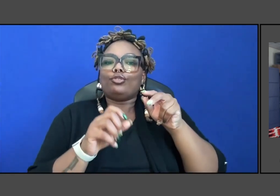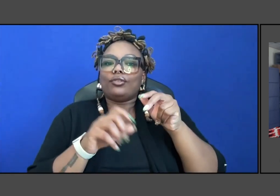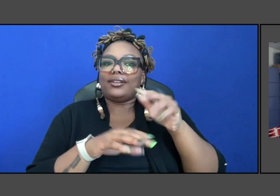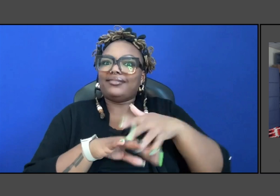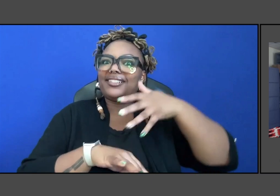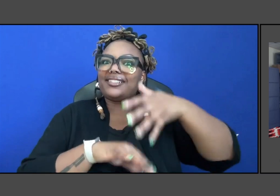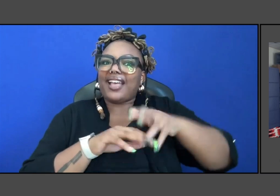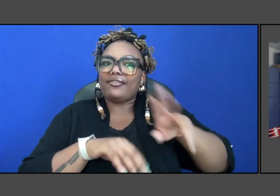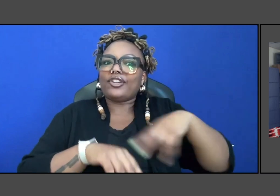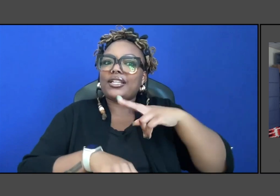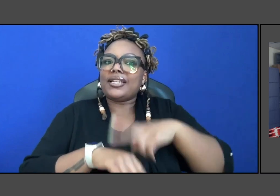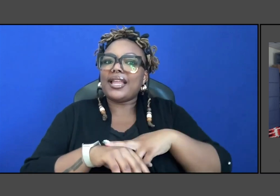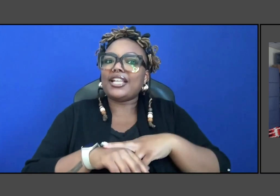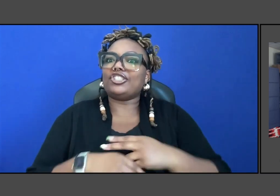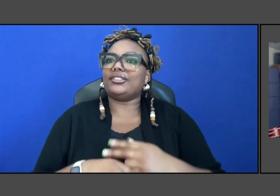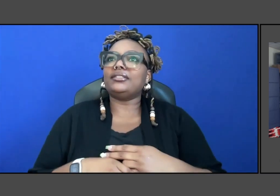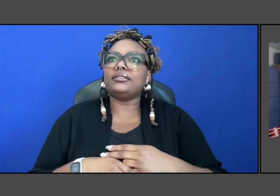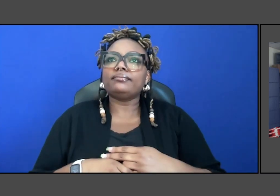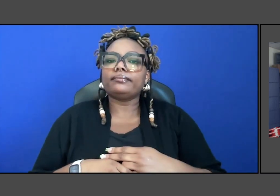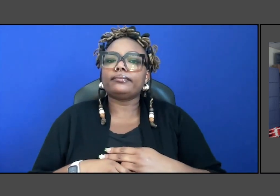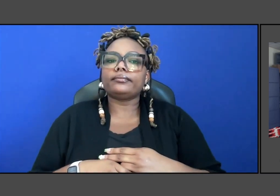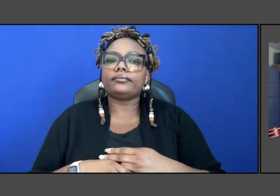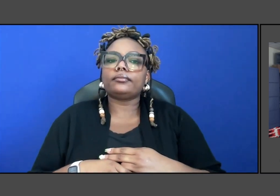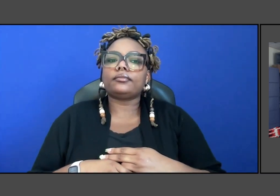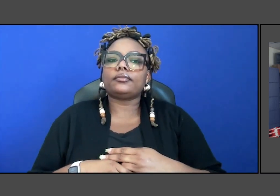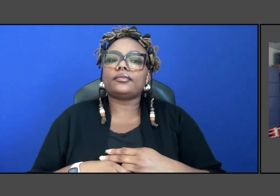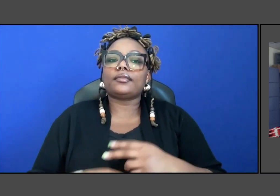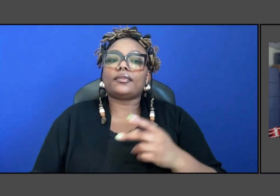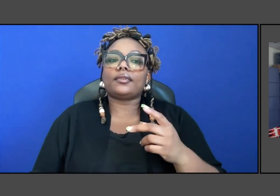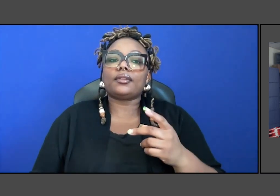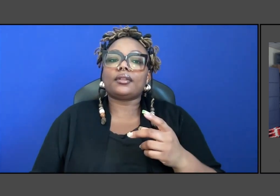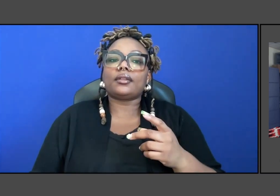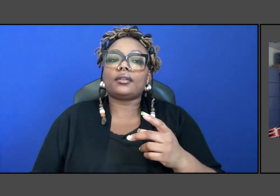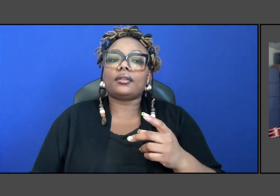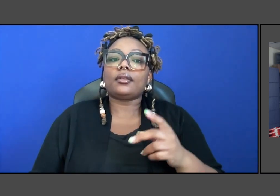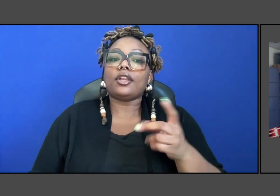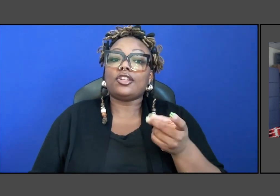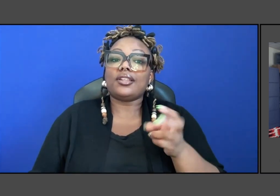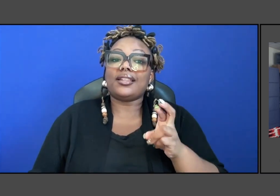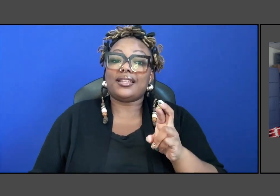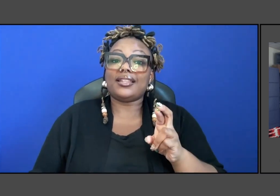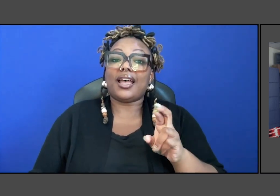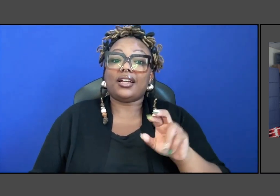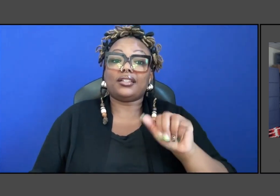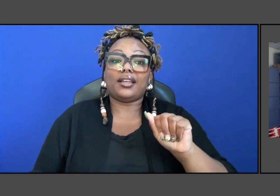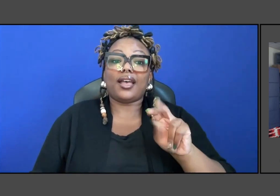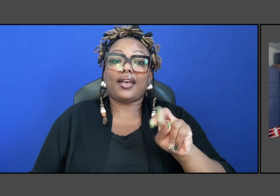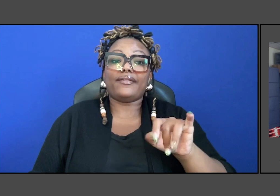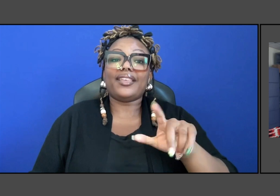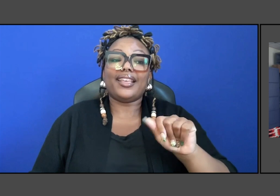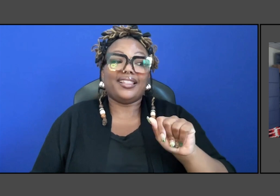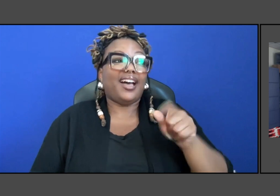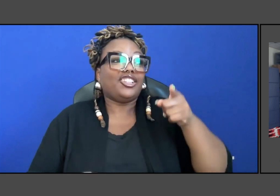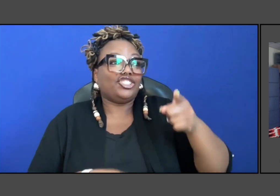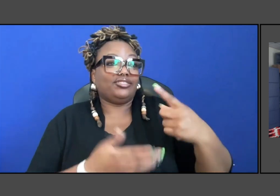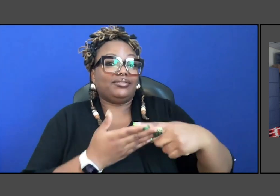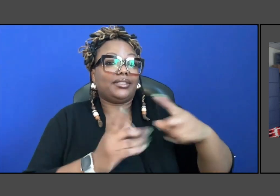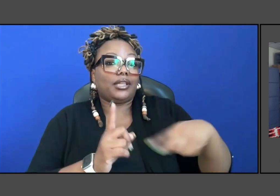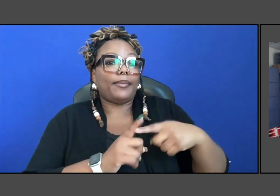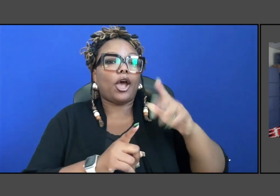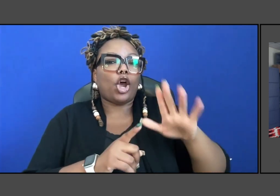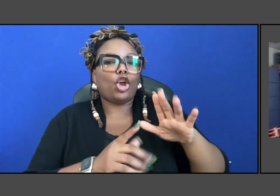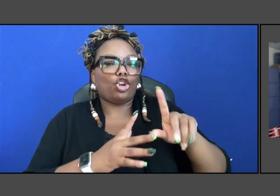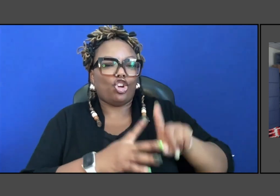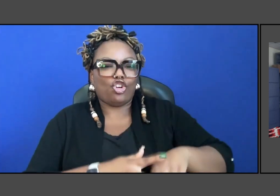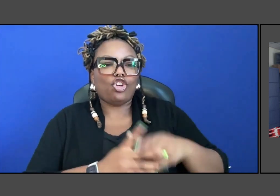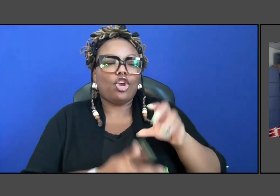originality, what the Dr. Inés Hernández Ávila, who's Nez Perce and Tejana, talks about as originality, and to